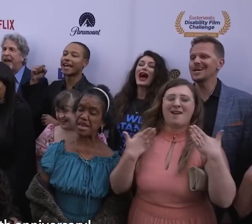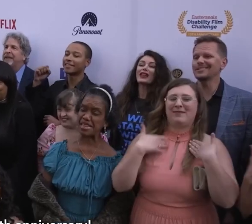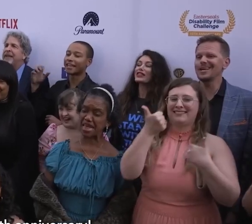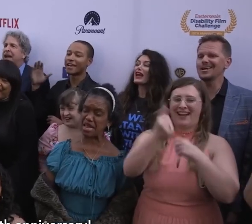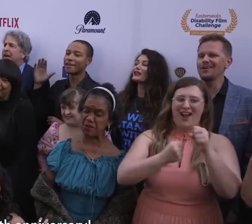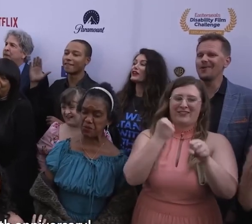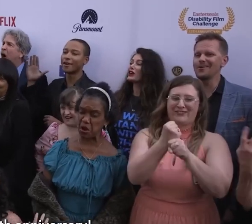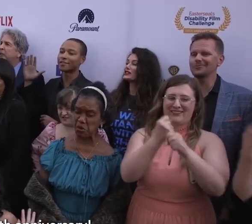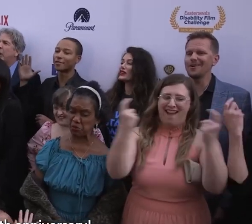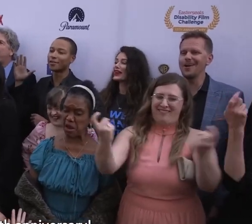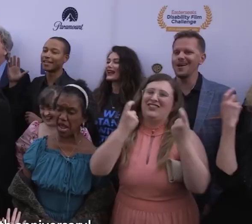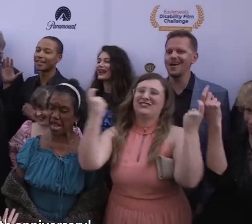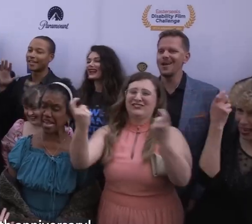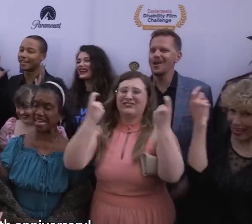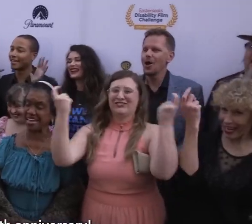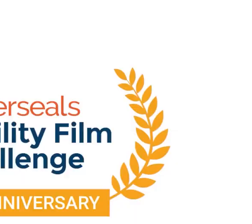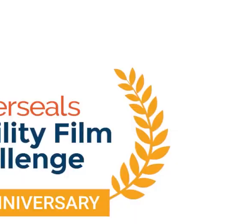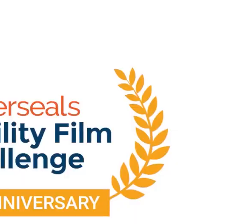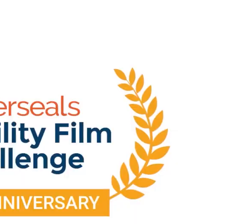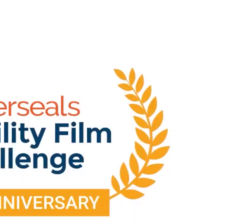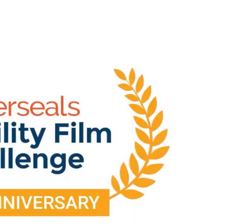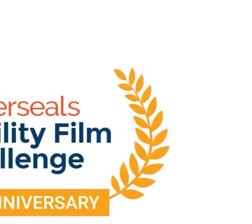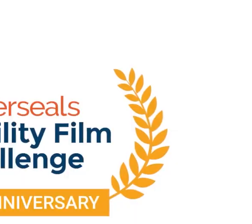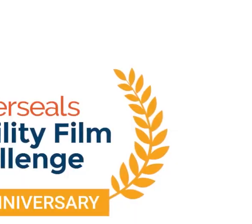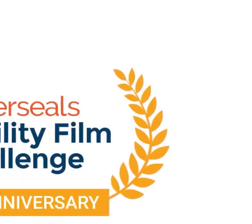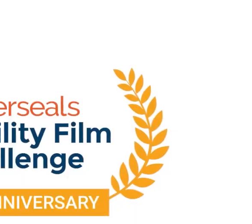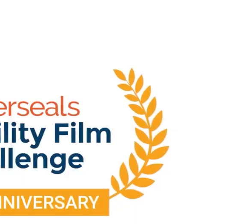Happy 10th anniversary!